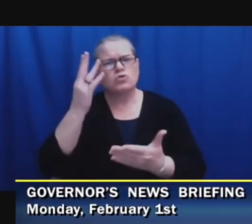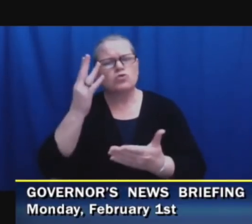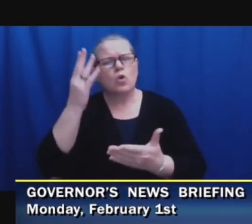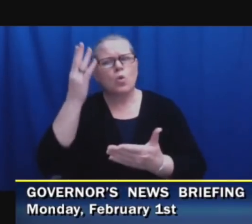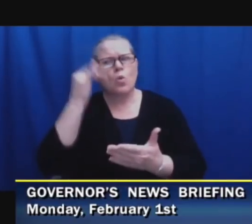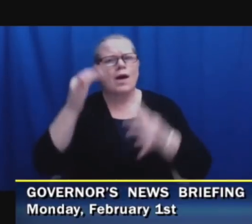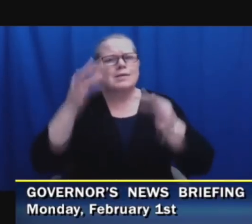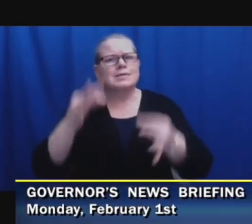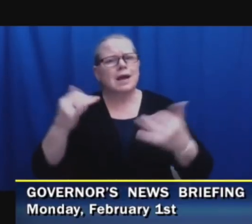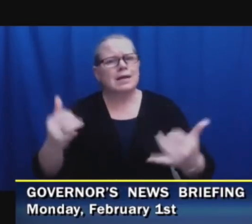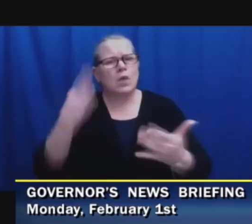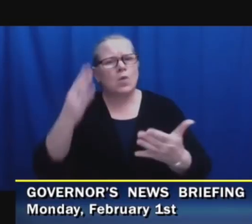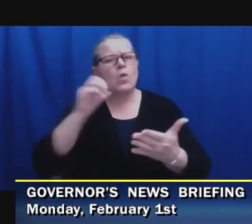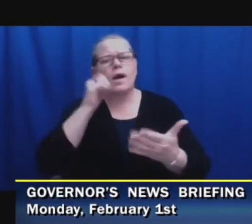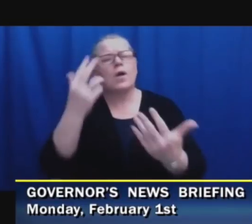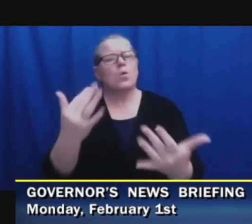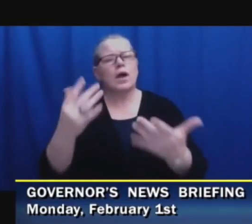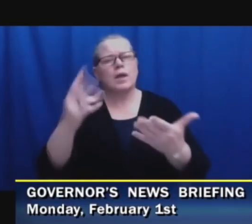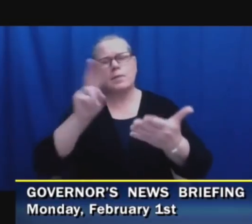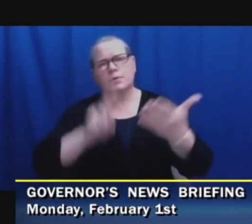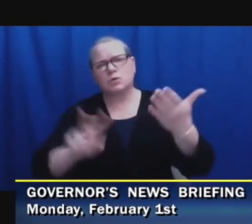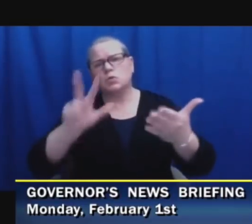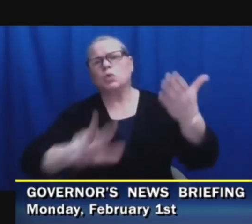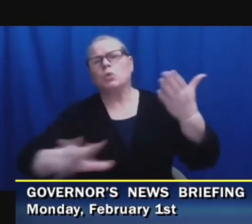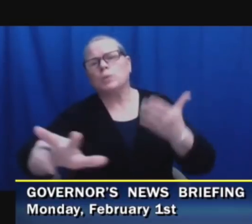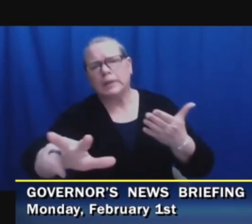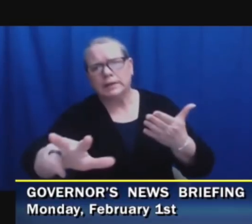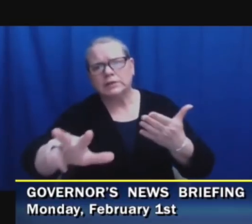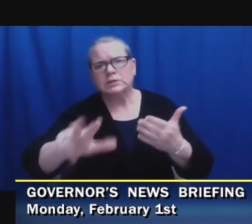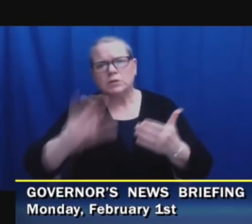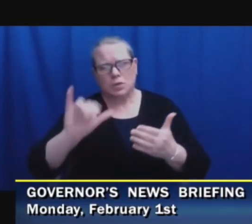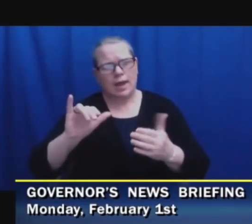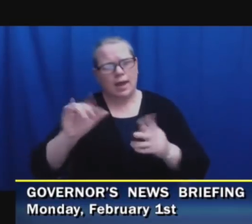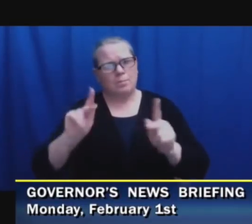that population might be up to something more like herd immunity?